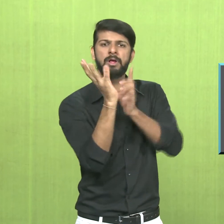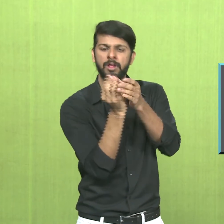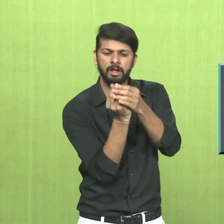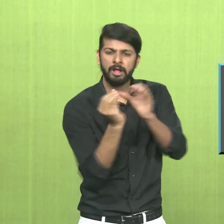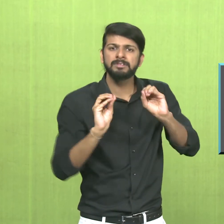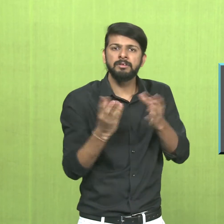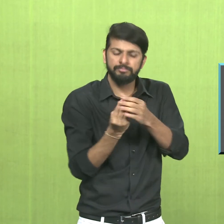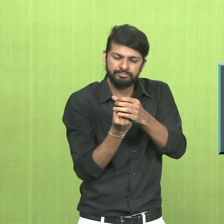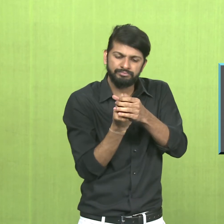a lotus bud.